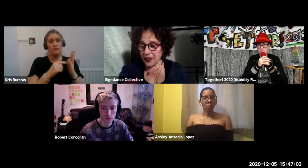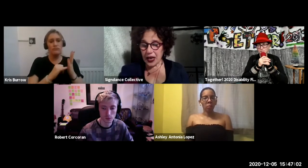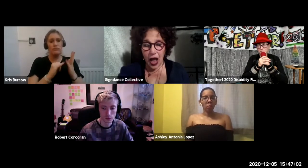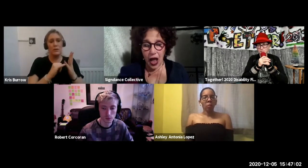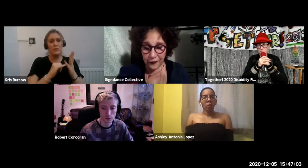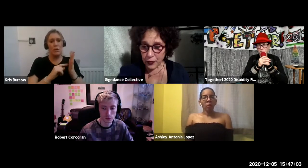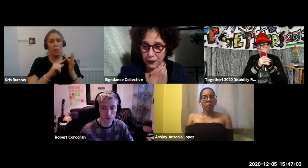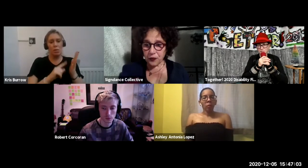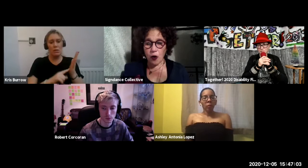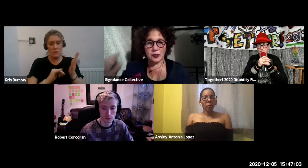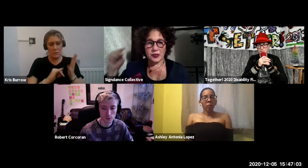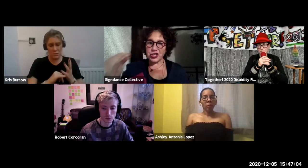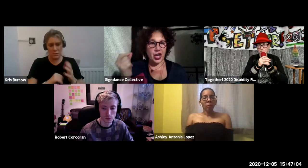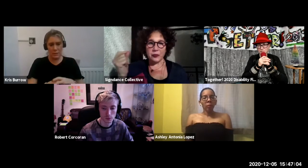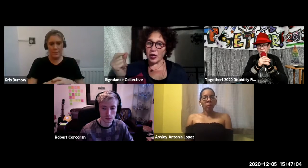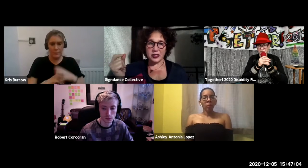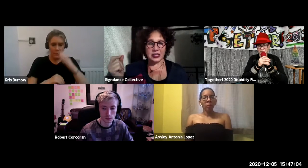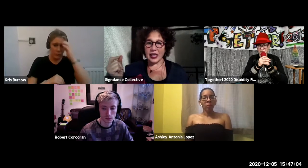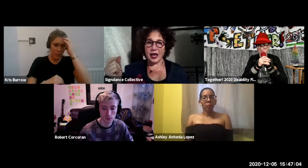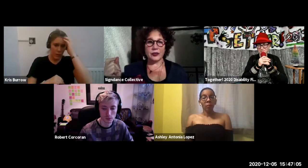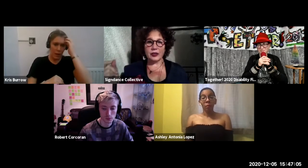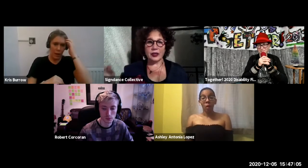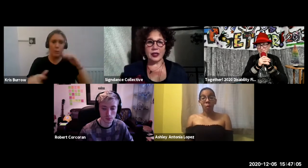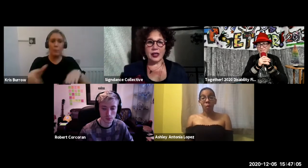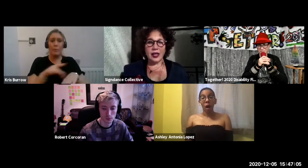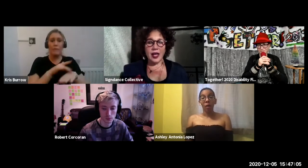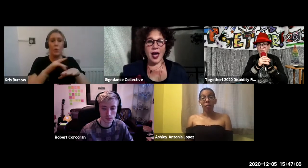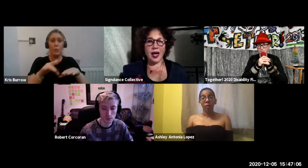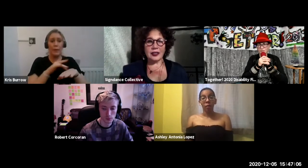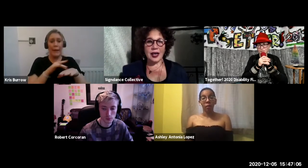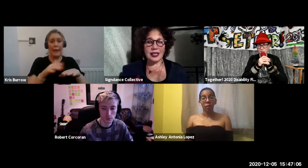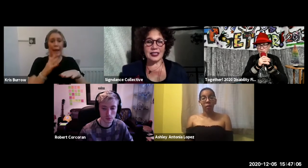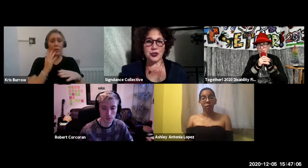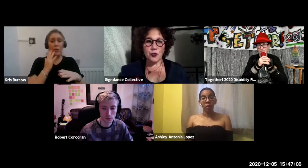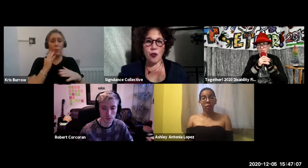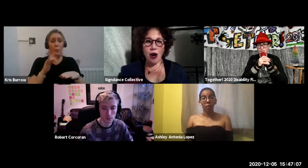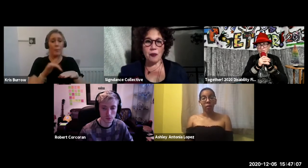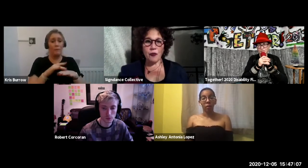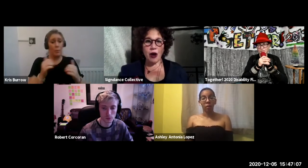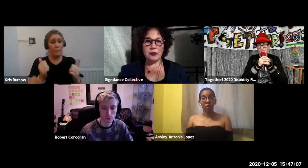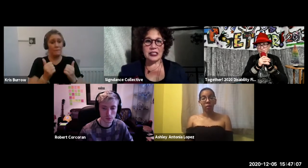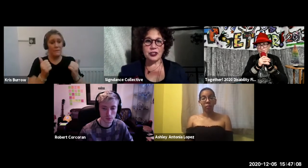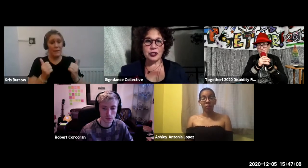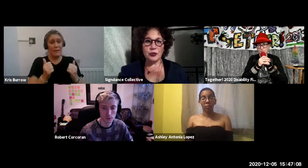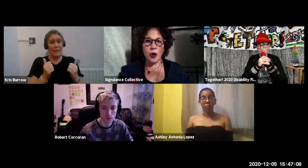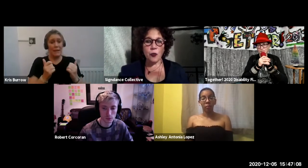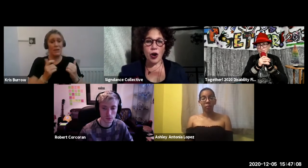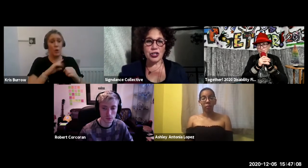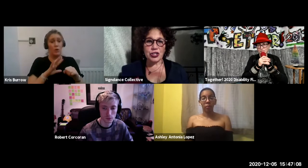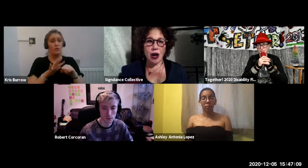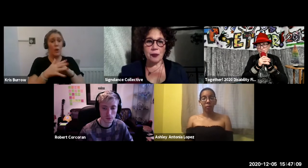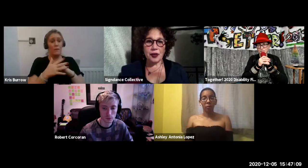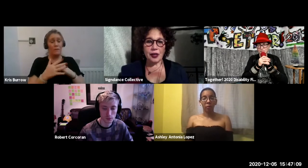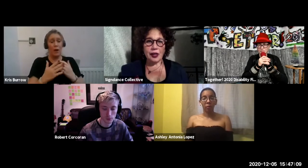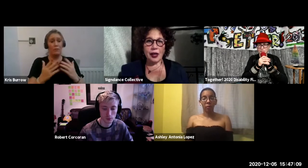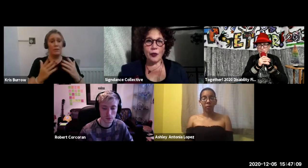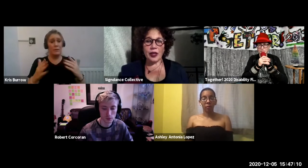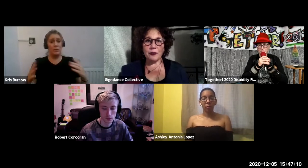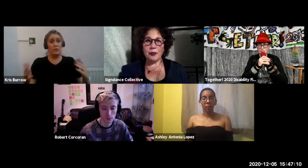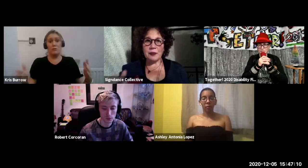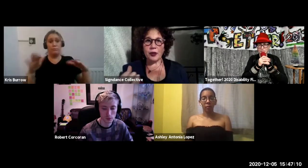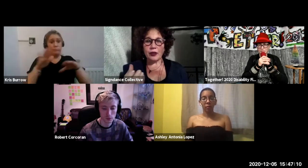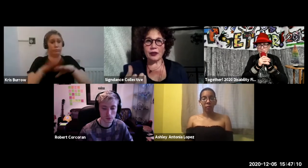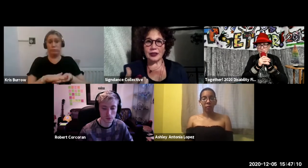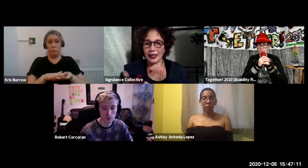and then after we performed, they shut Brussels down. And I said to Rob, let's do a workshop